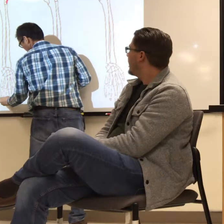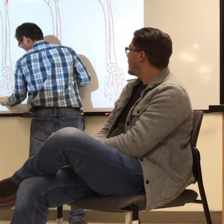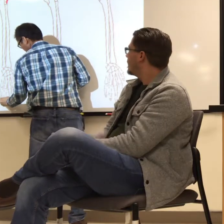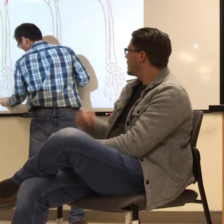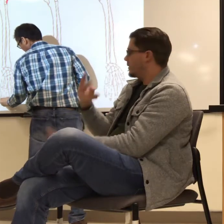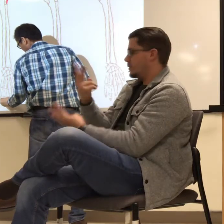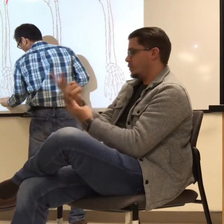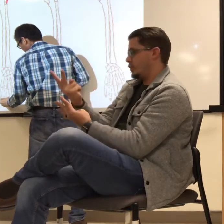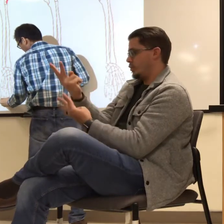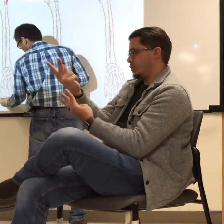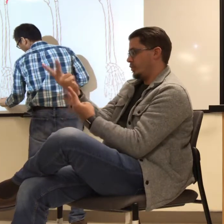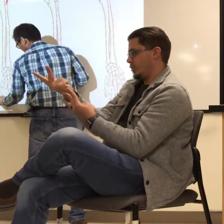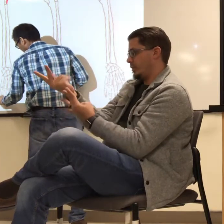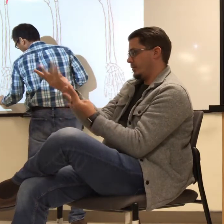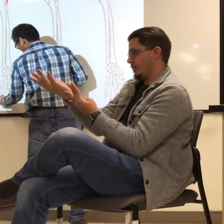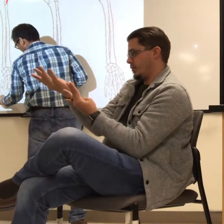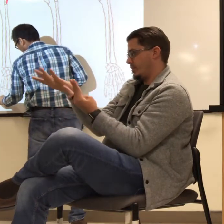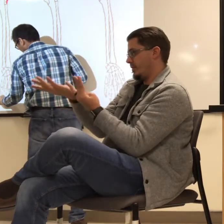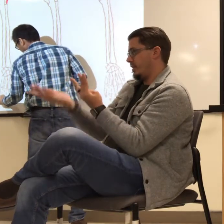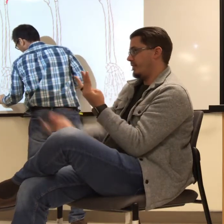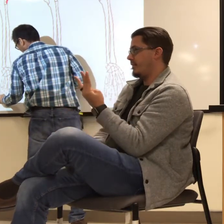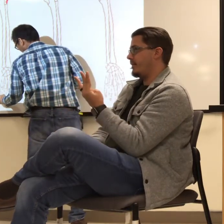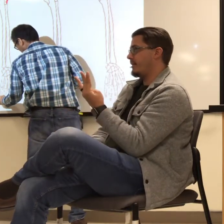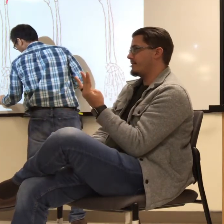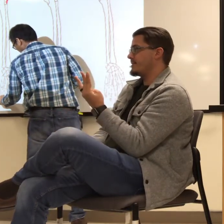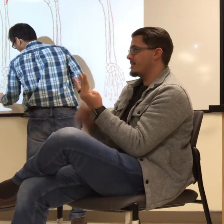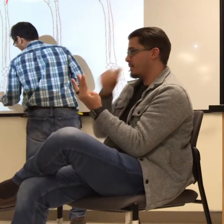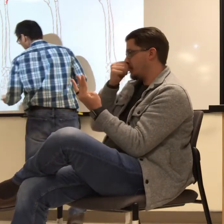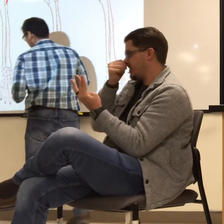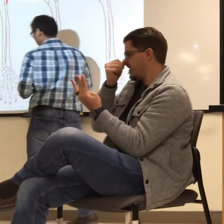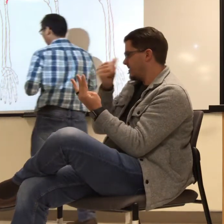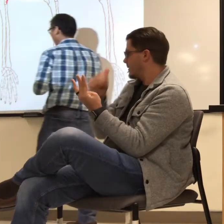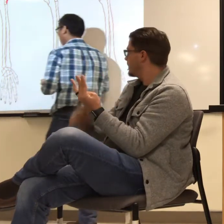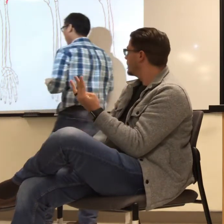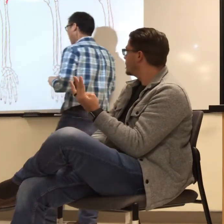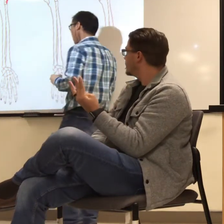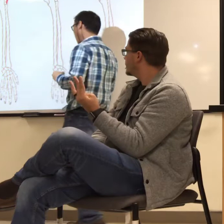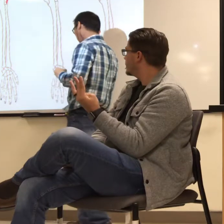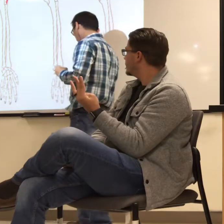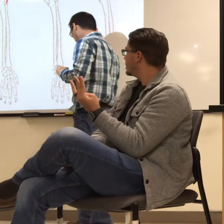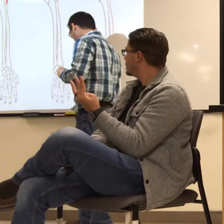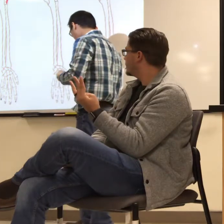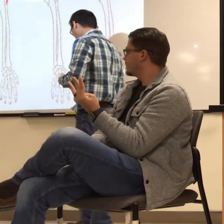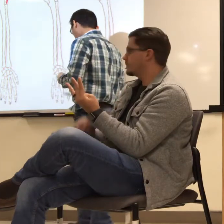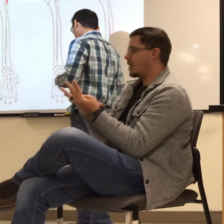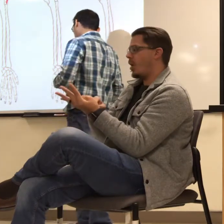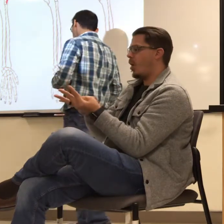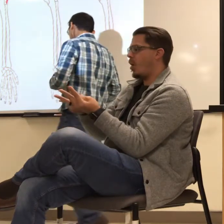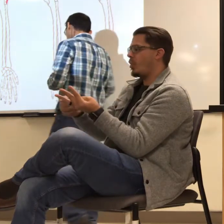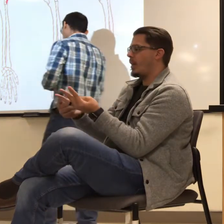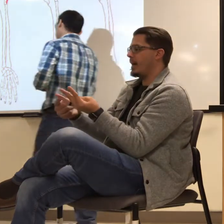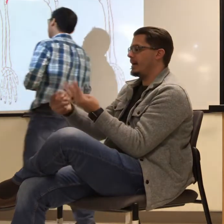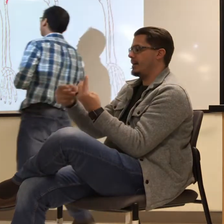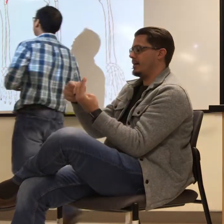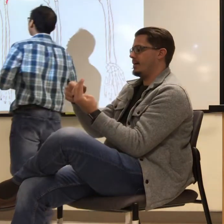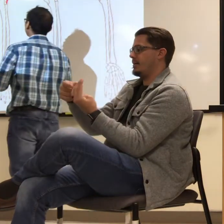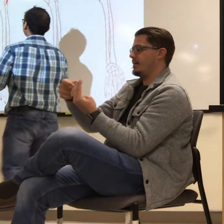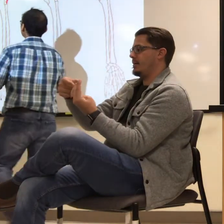3, 4, here's 5. So we go all the way down there.